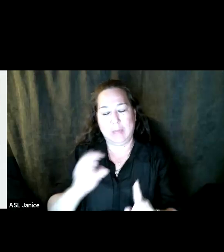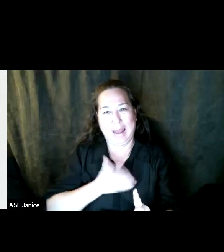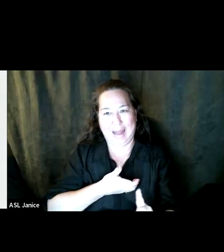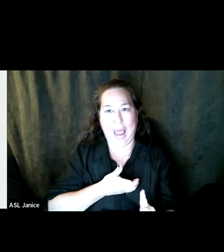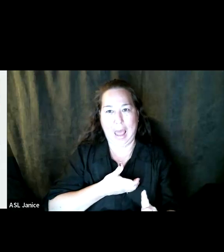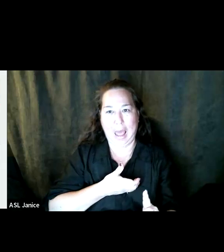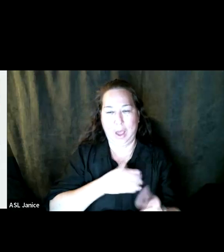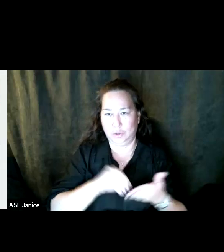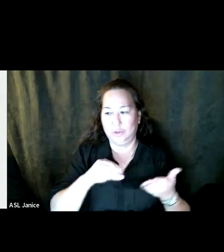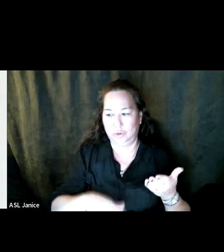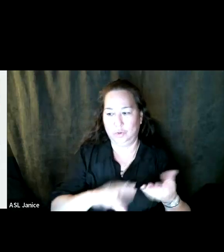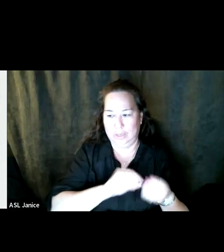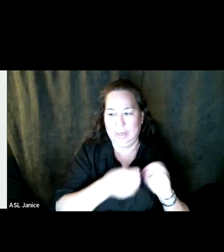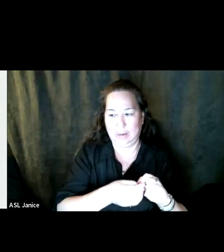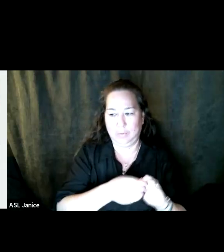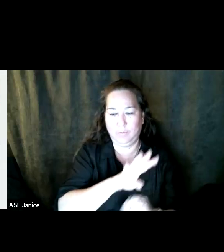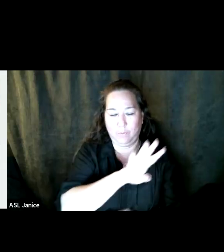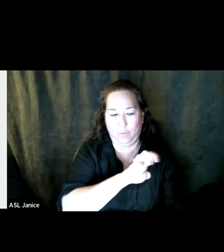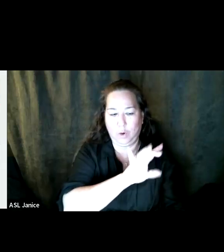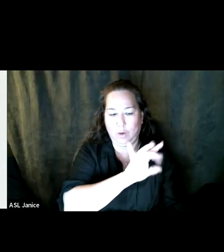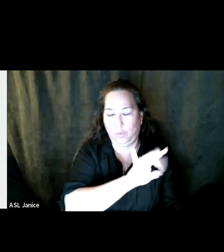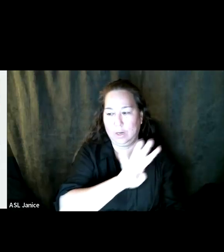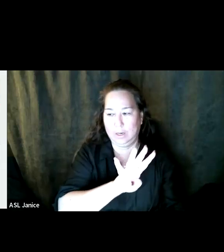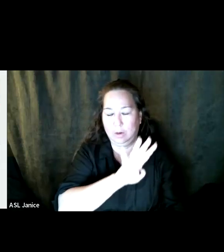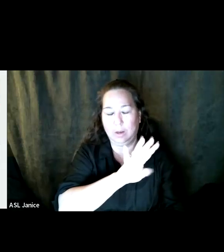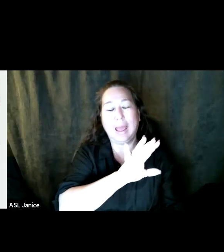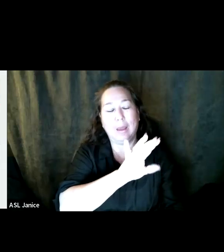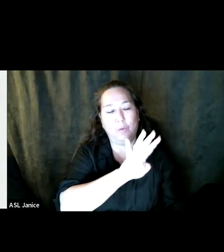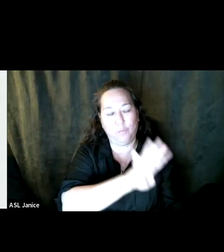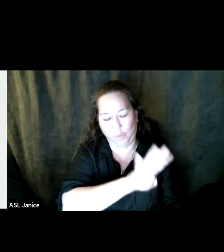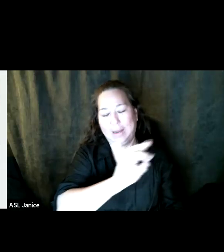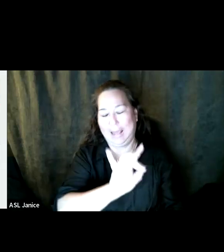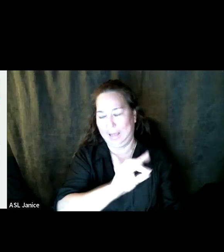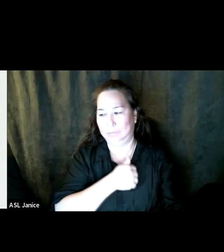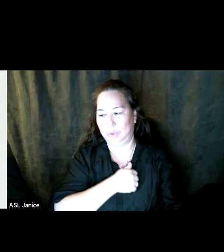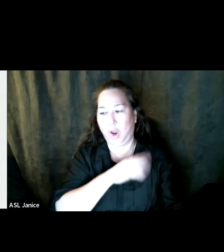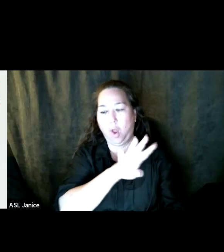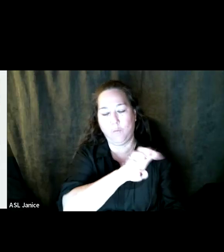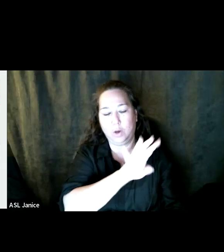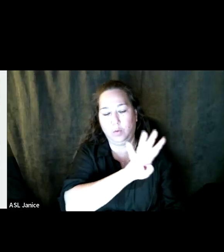grades 9 through 12 over 4 years, beginning in September 2025.